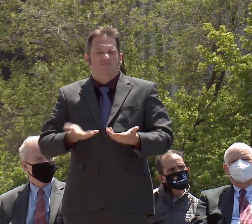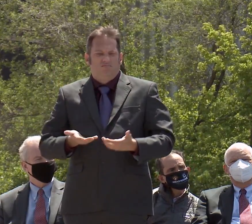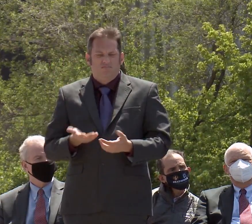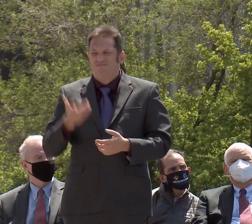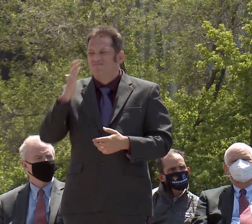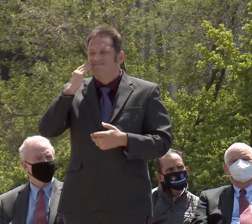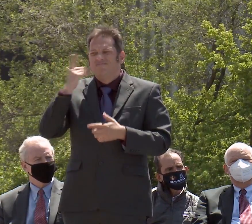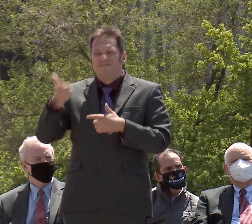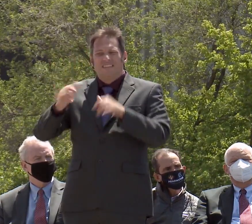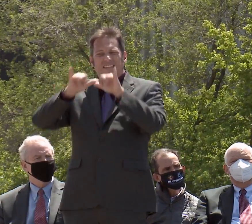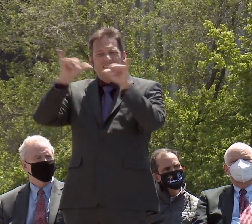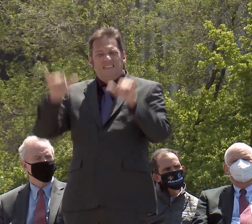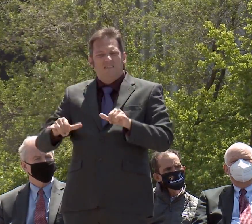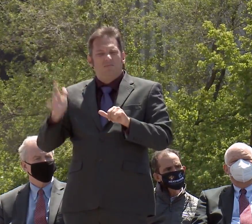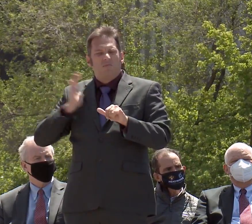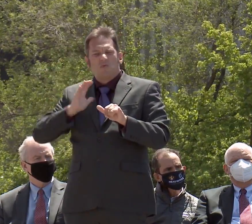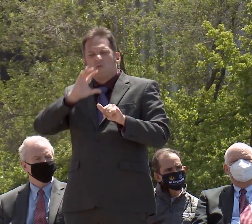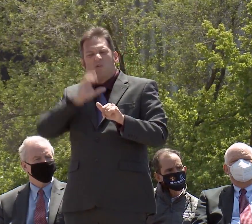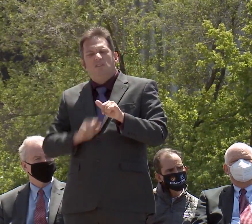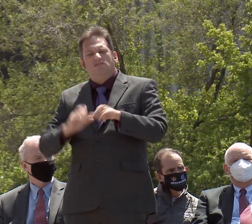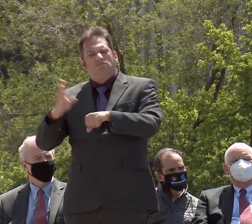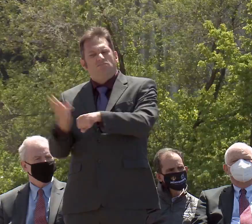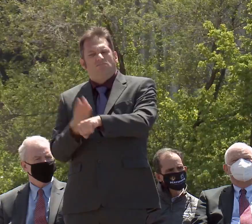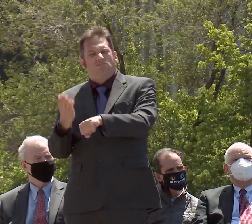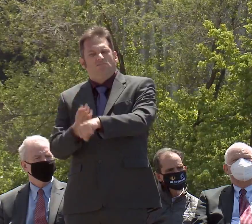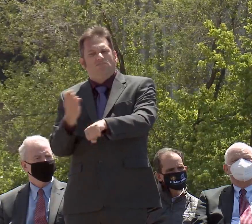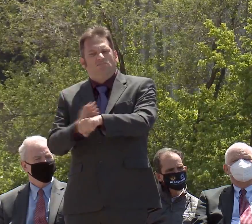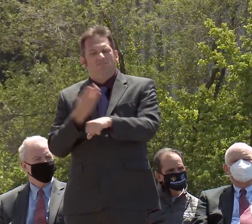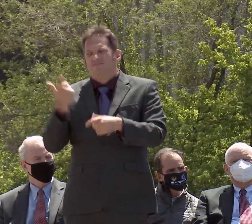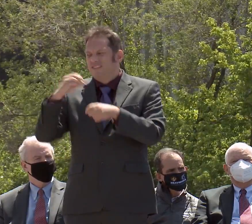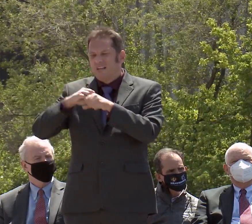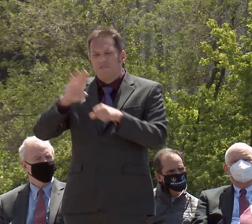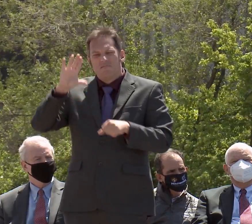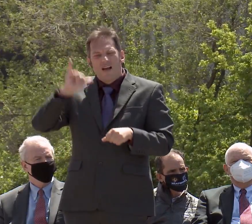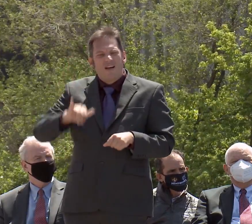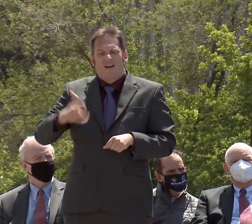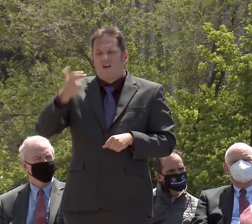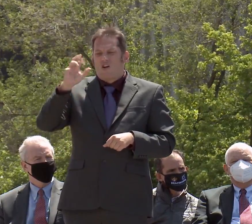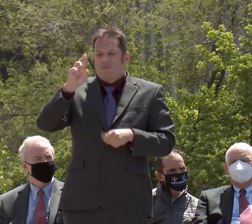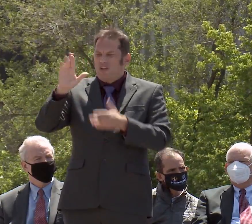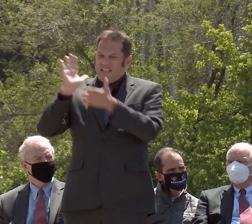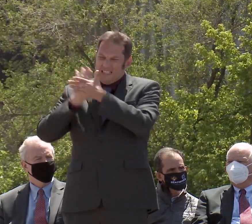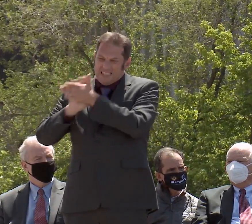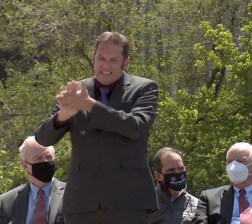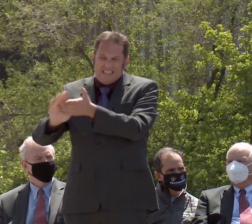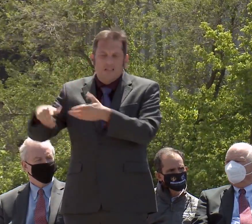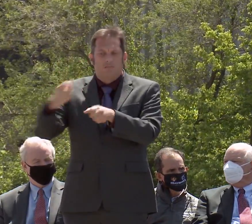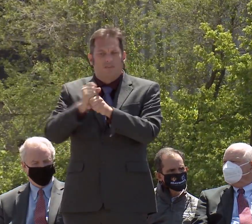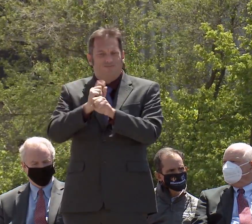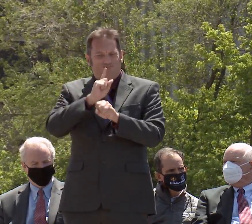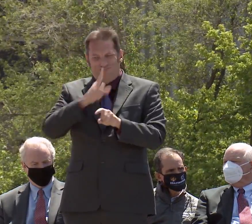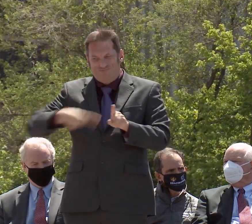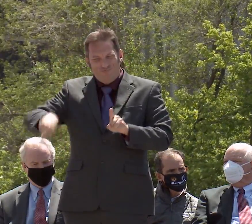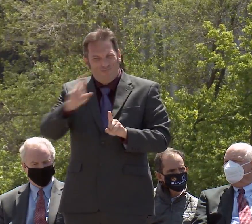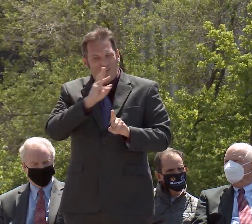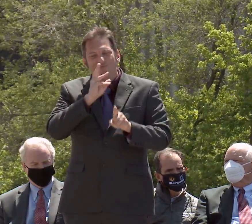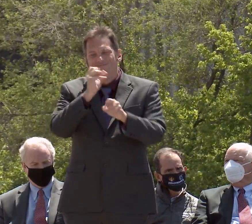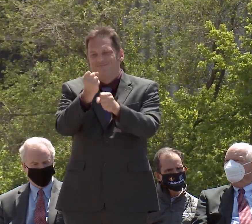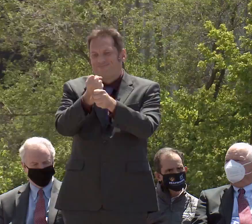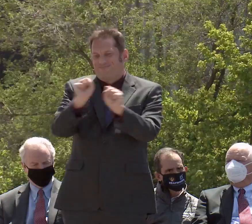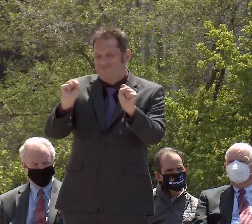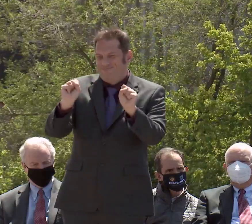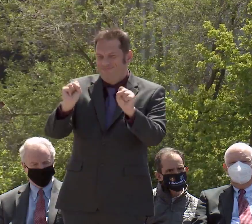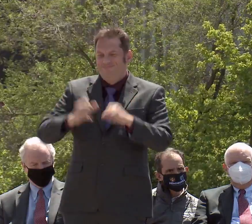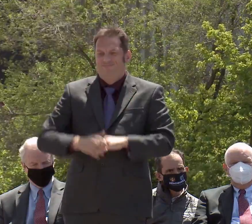Inner Harbor, and Chesapeake Bay cleaner. To comply with the sanitary sewer consent decree, the city of Baltimore developed and adopted